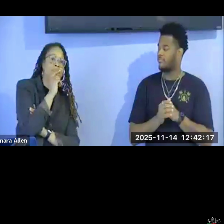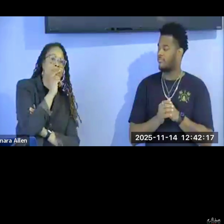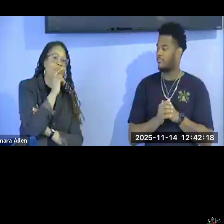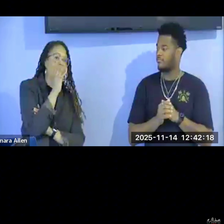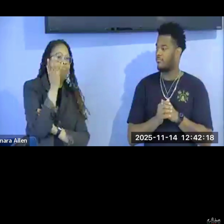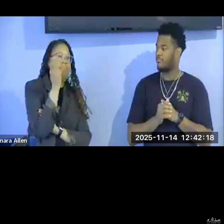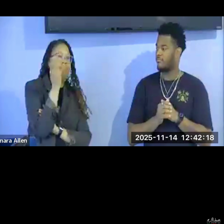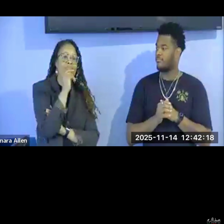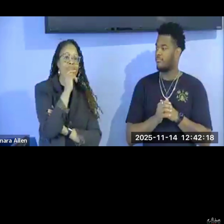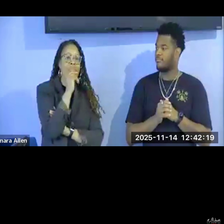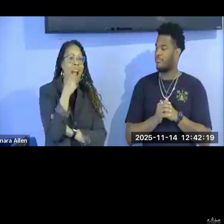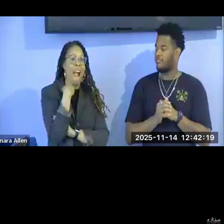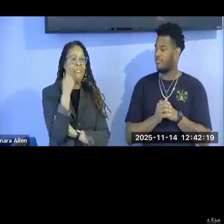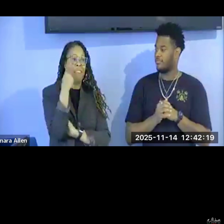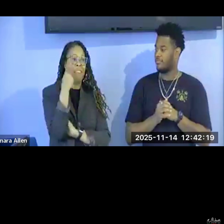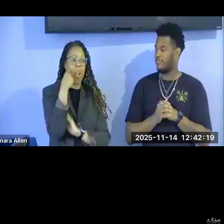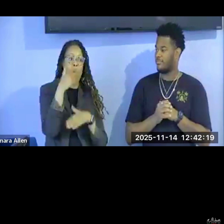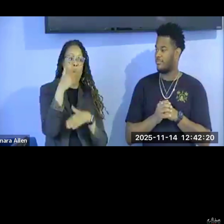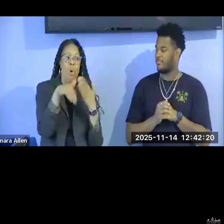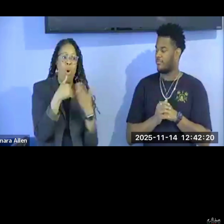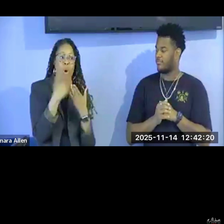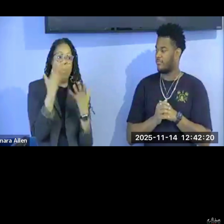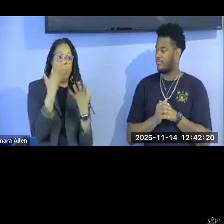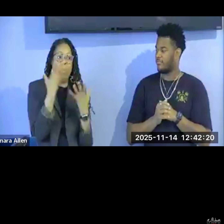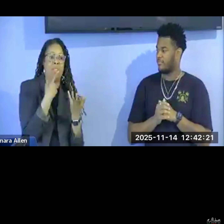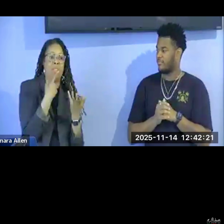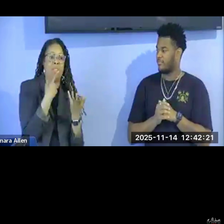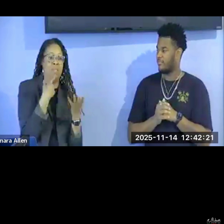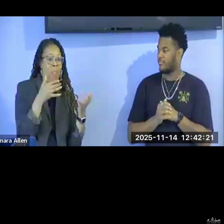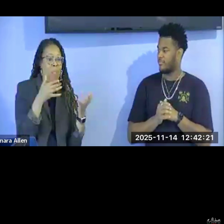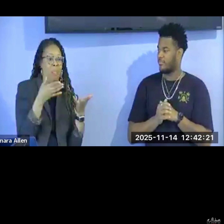That's a good question. I